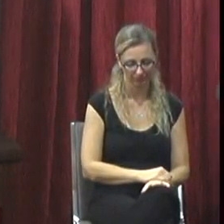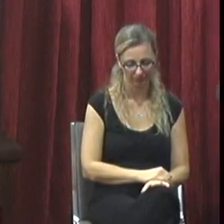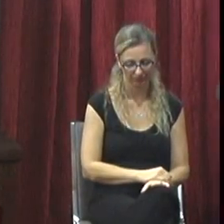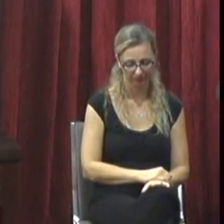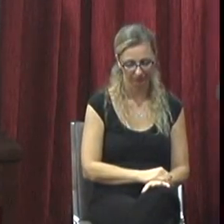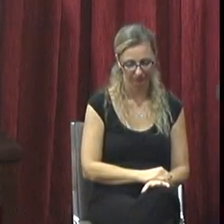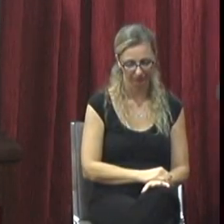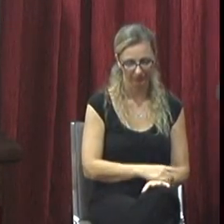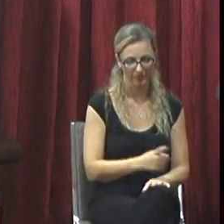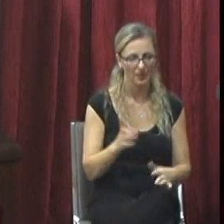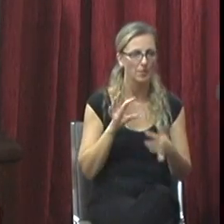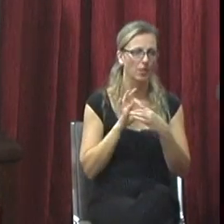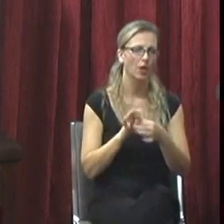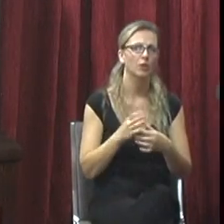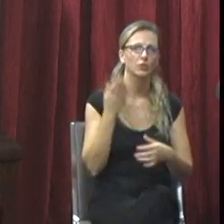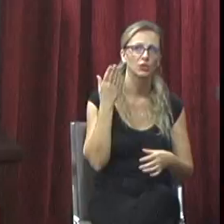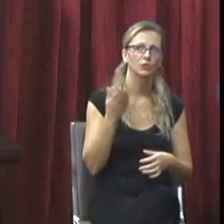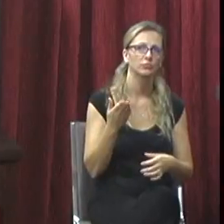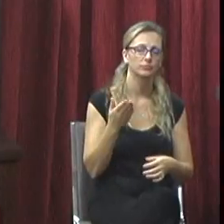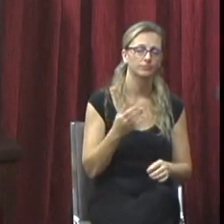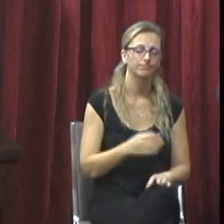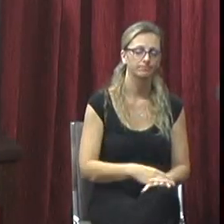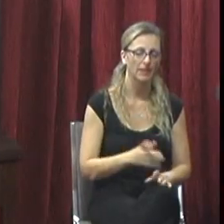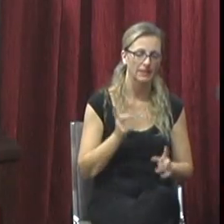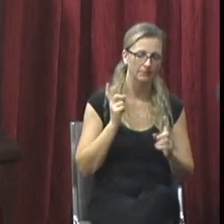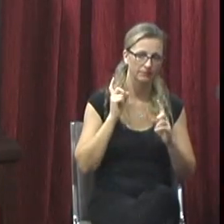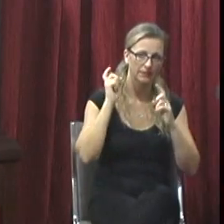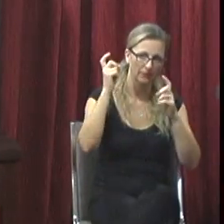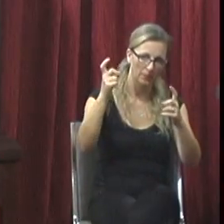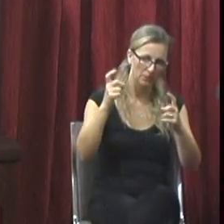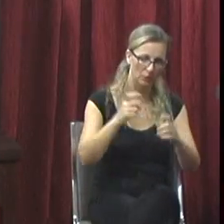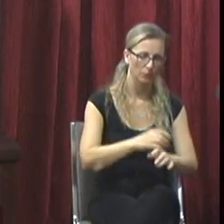They're yours. Take them. I give them to you.